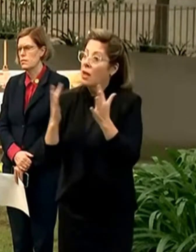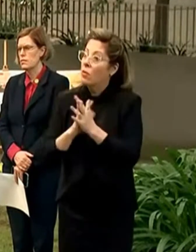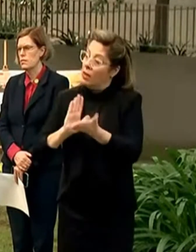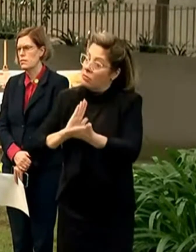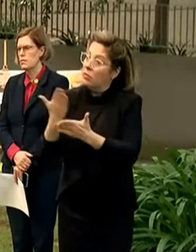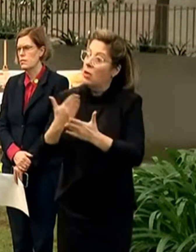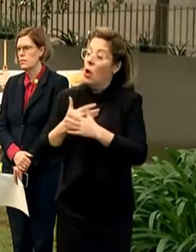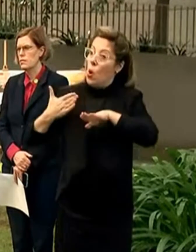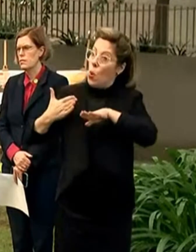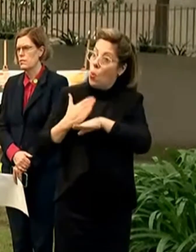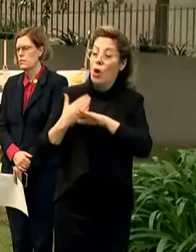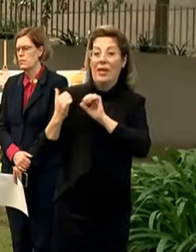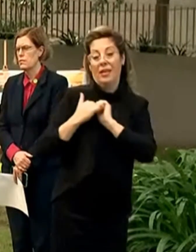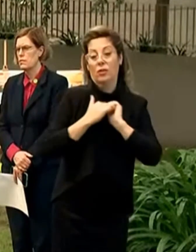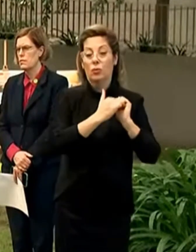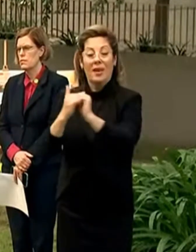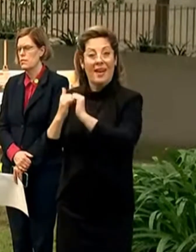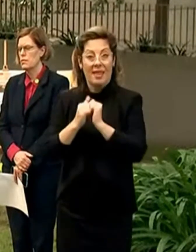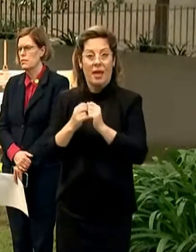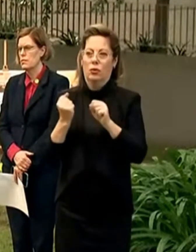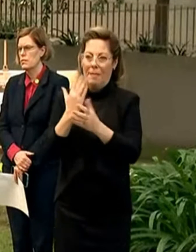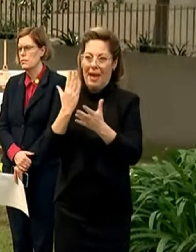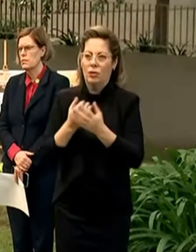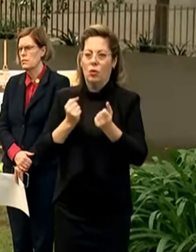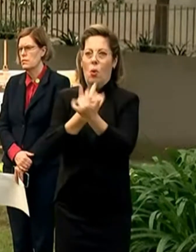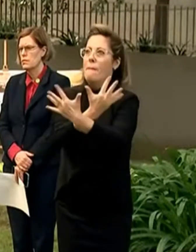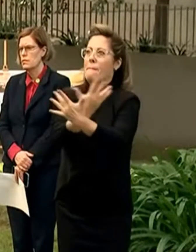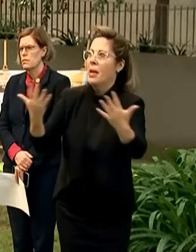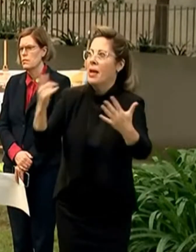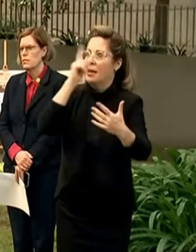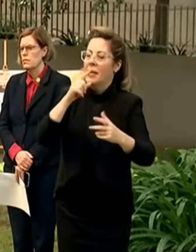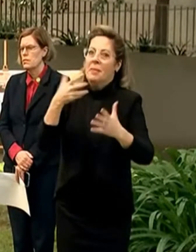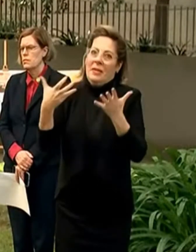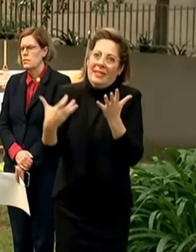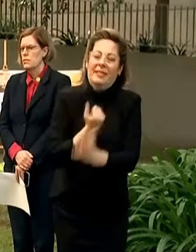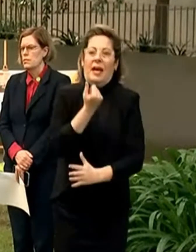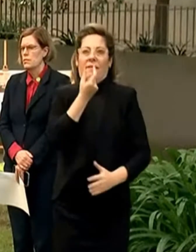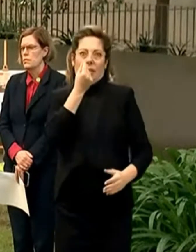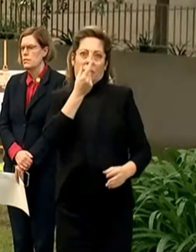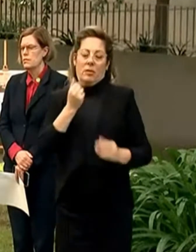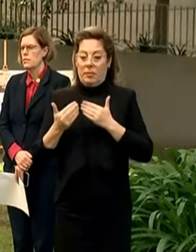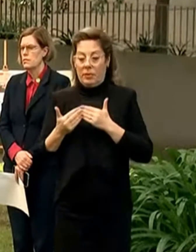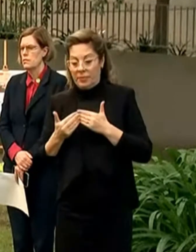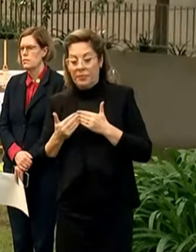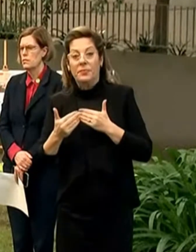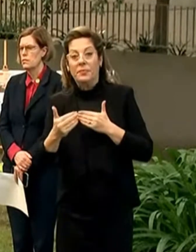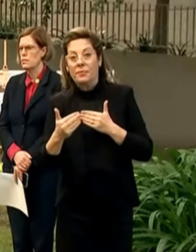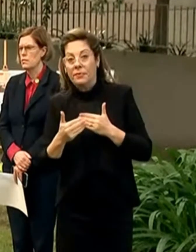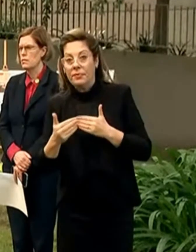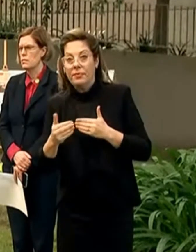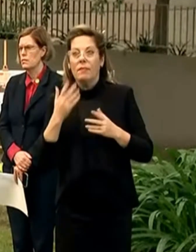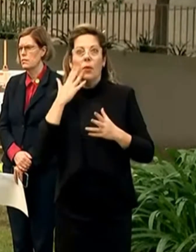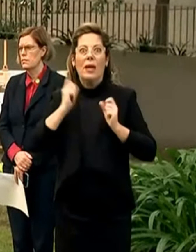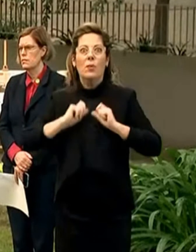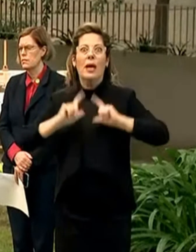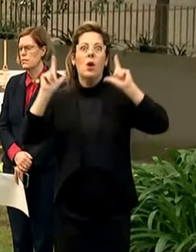all of us are in this together. And the next few weeks are make or break for us. We had said initially the next 4 to 6 weeks. As soon as